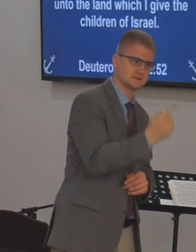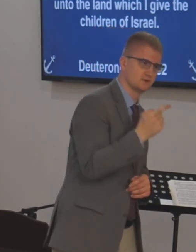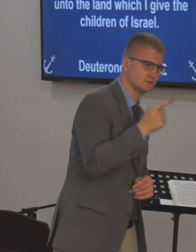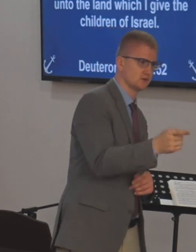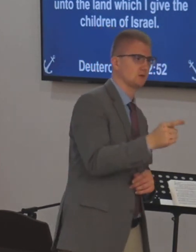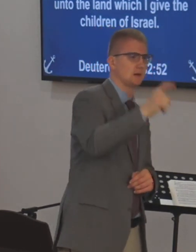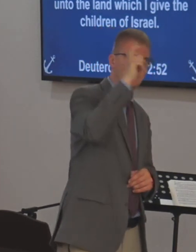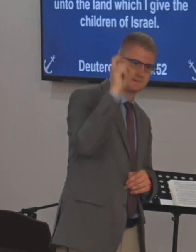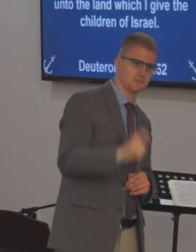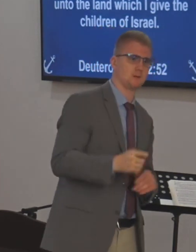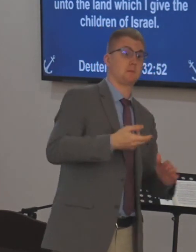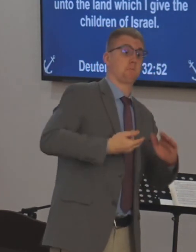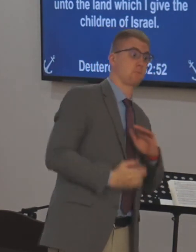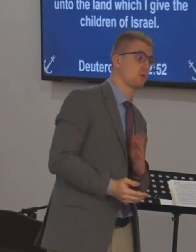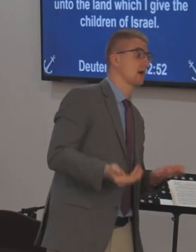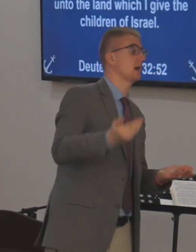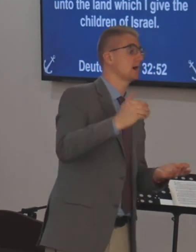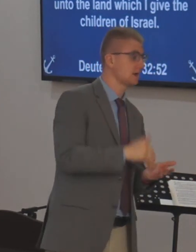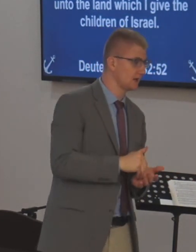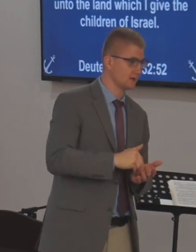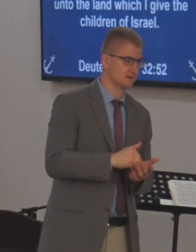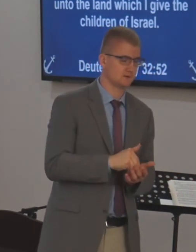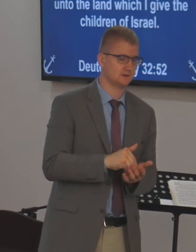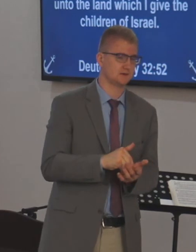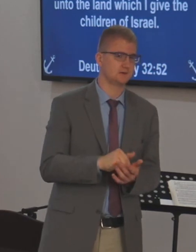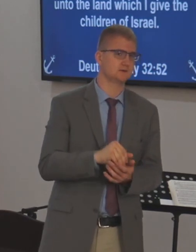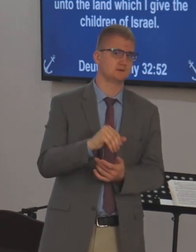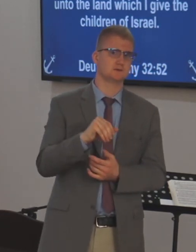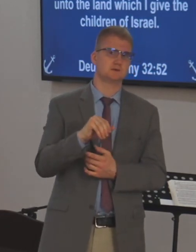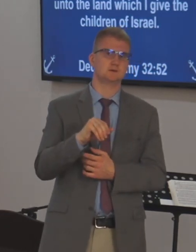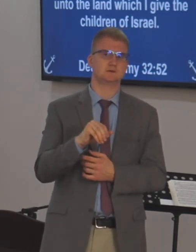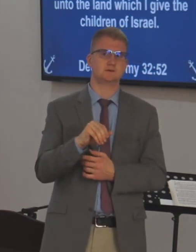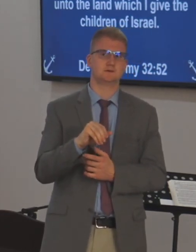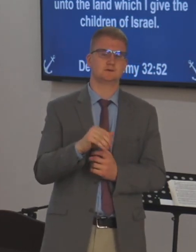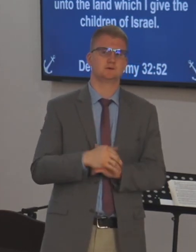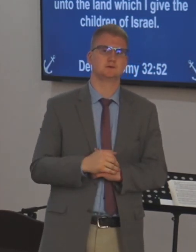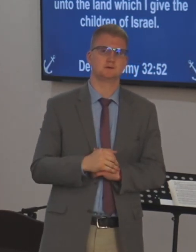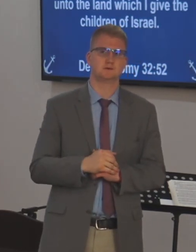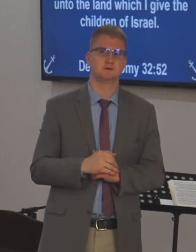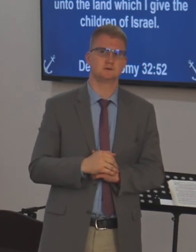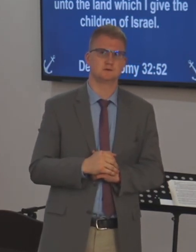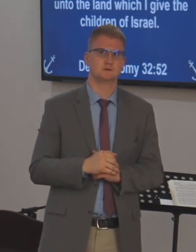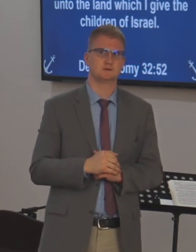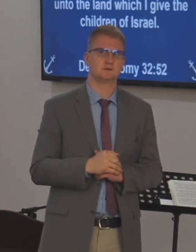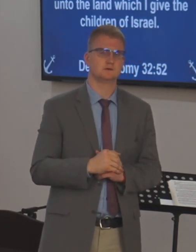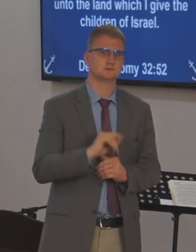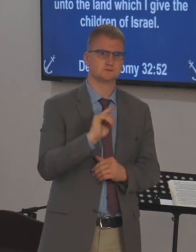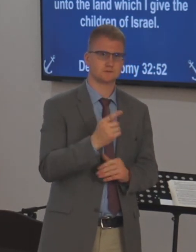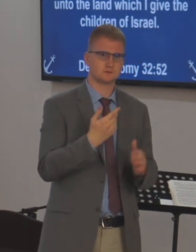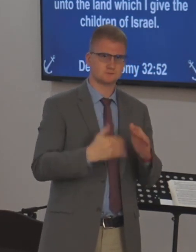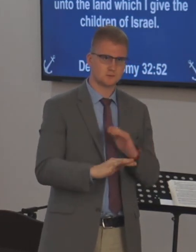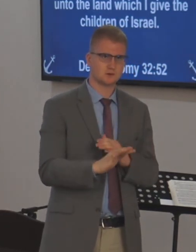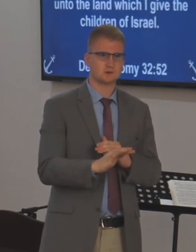be born again. You're first born out of the womb of your mother. The second birth is a spiritual